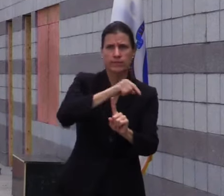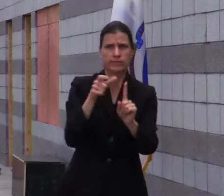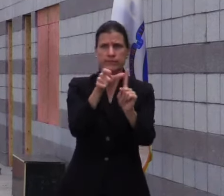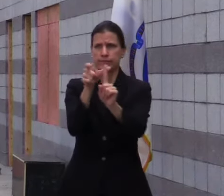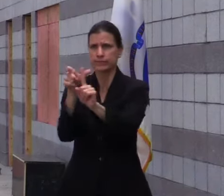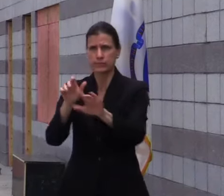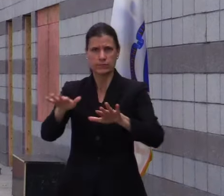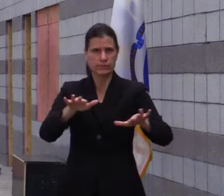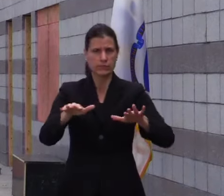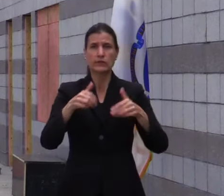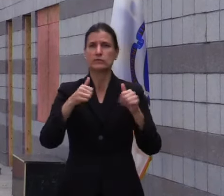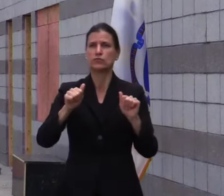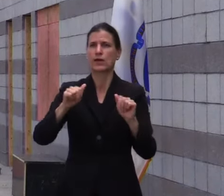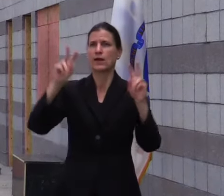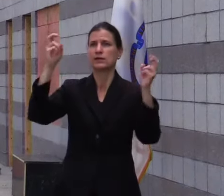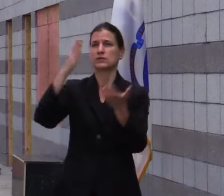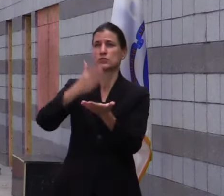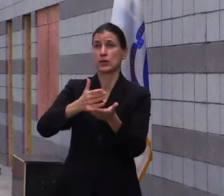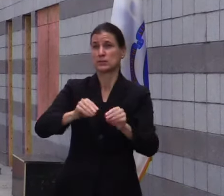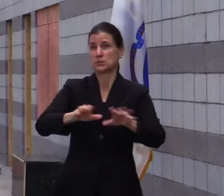those communities.